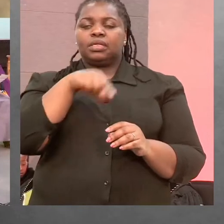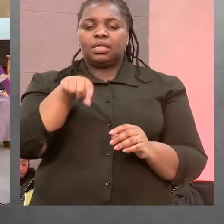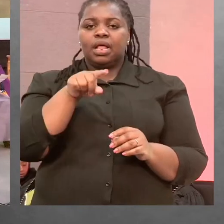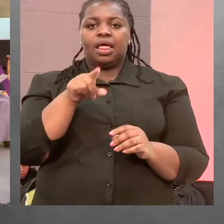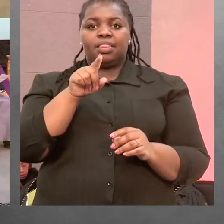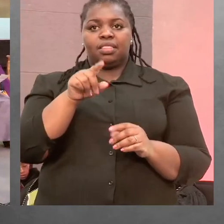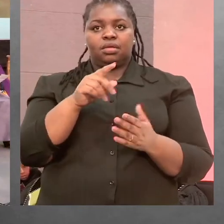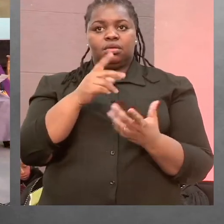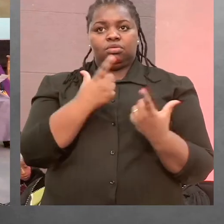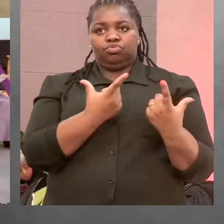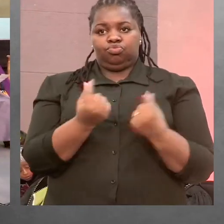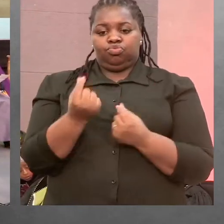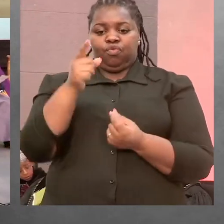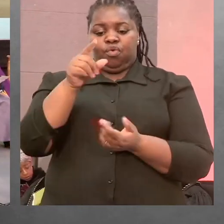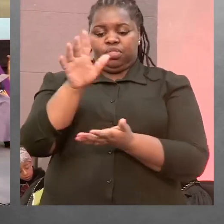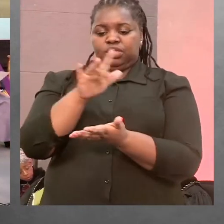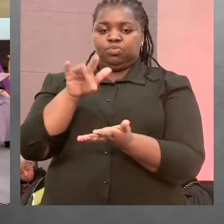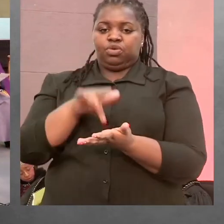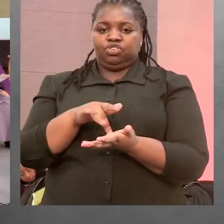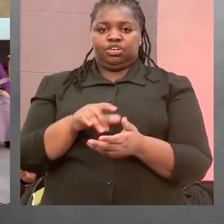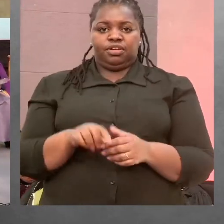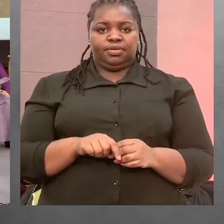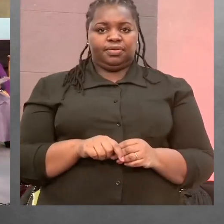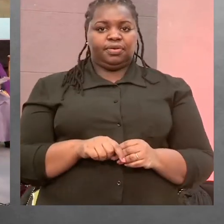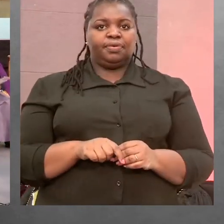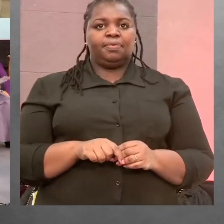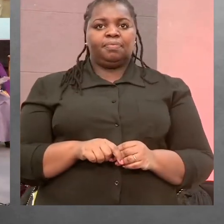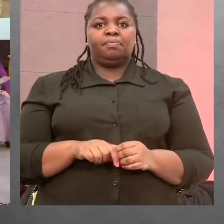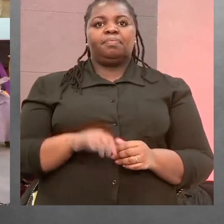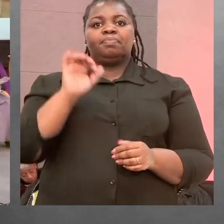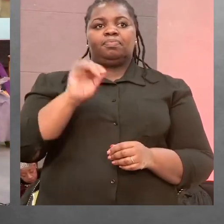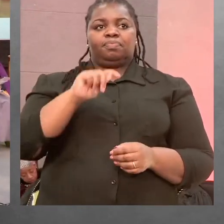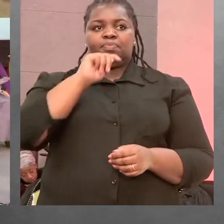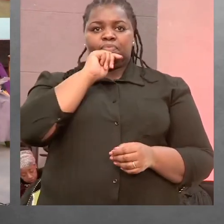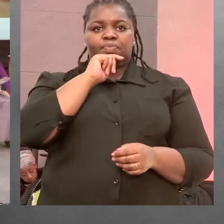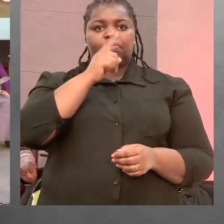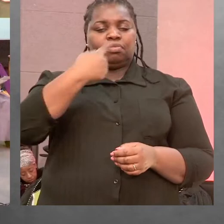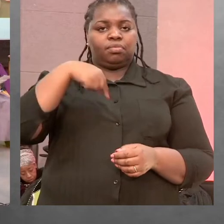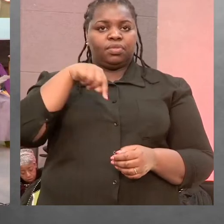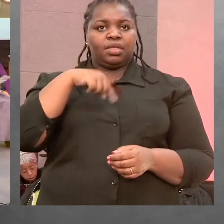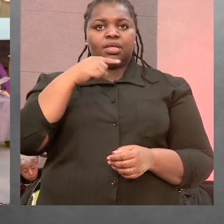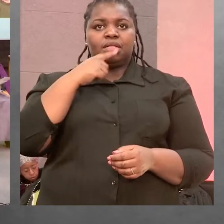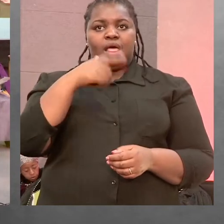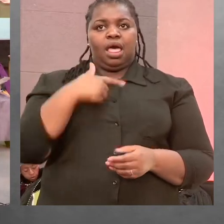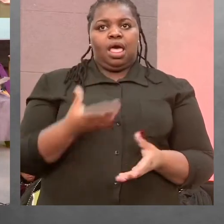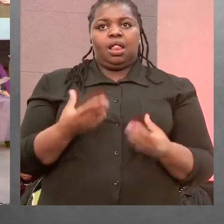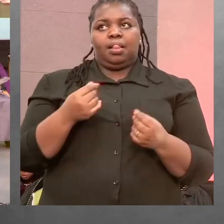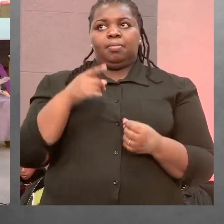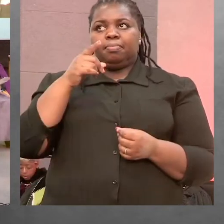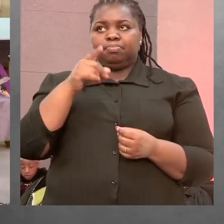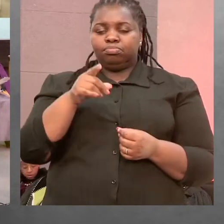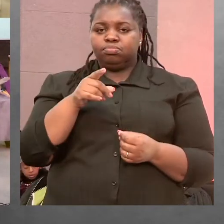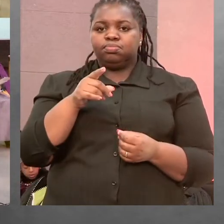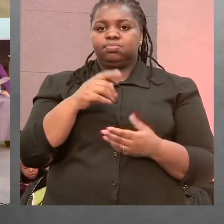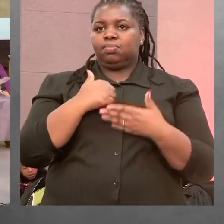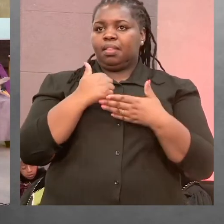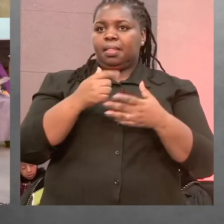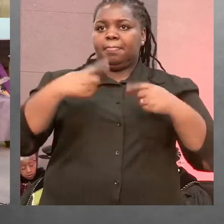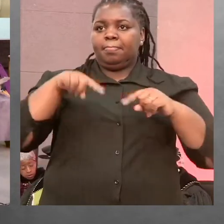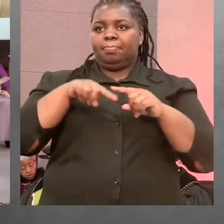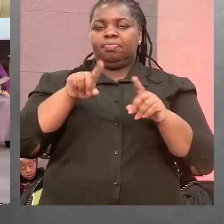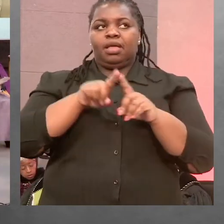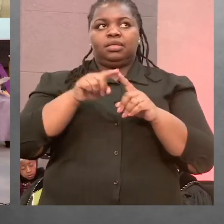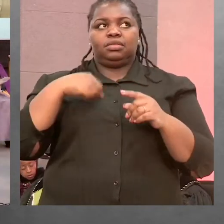this prestigious position. And we are genuinely delighted to have you at the helm of our